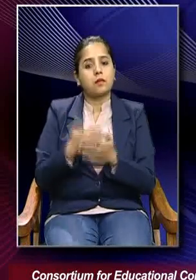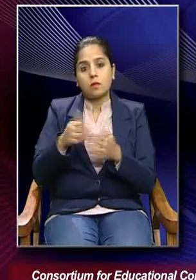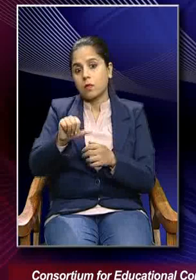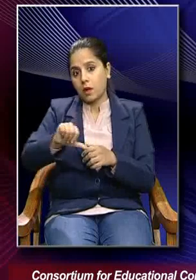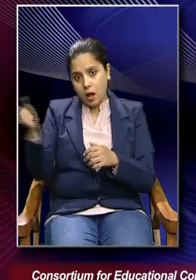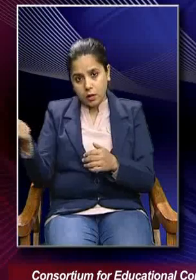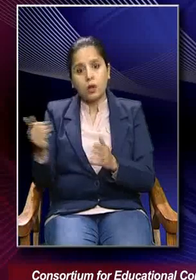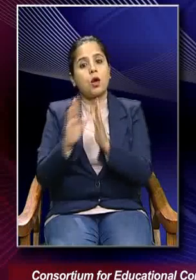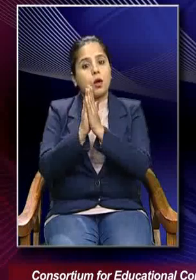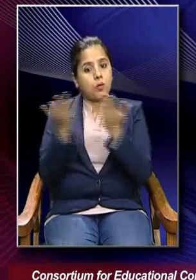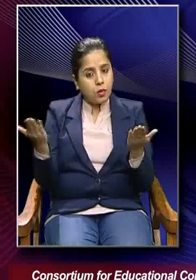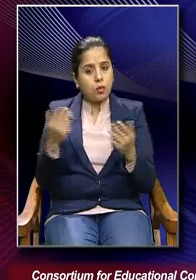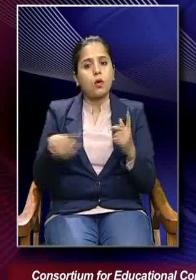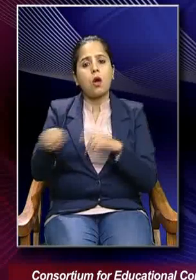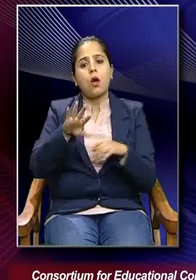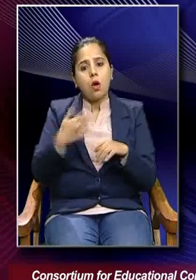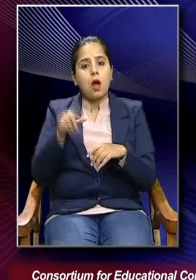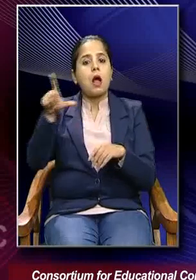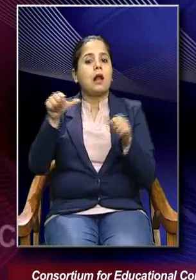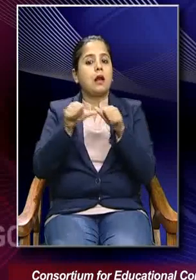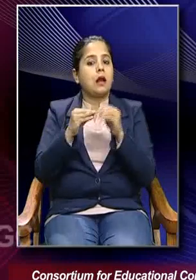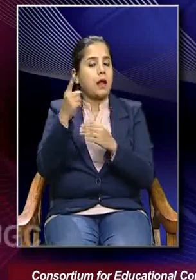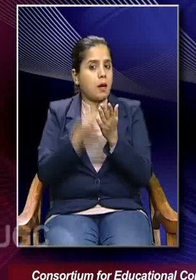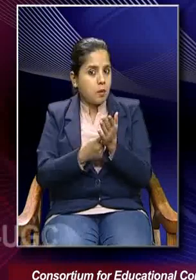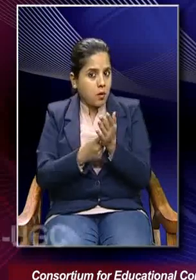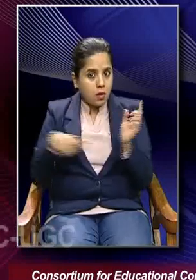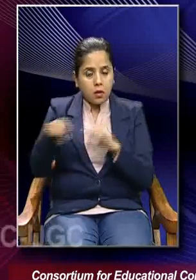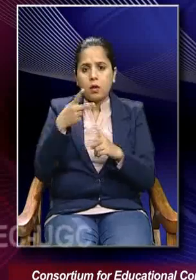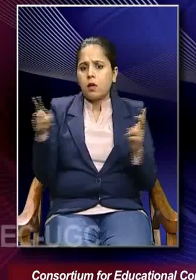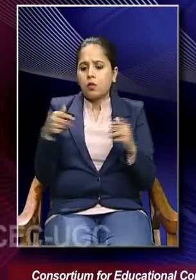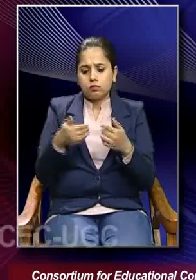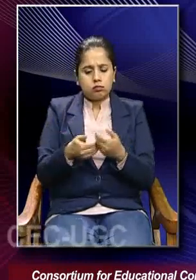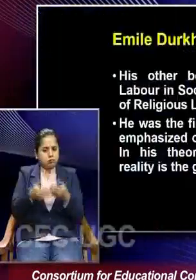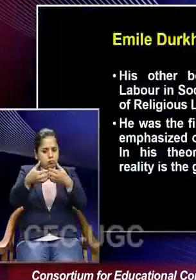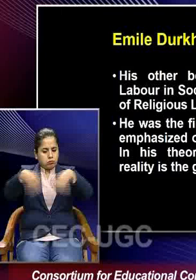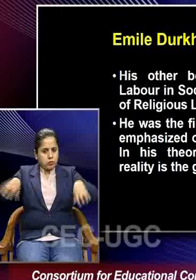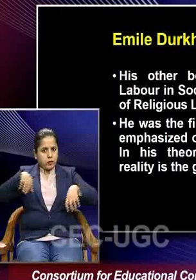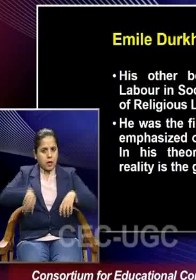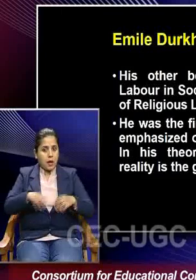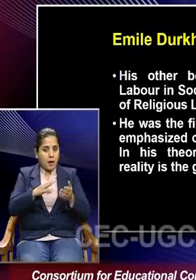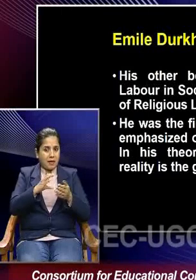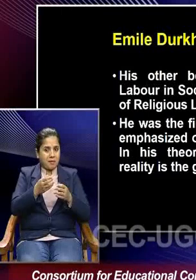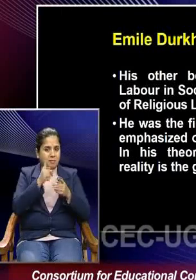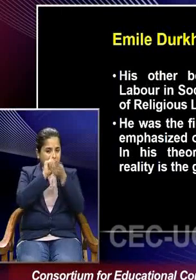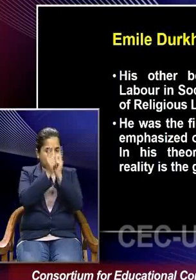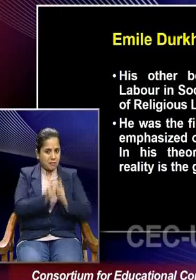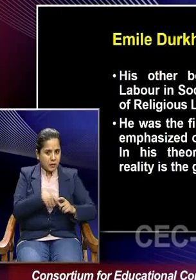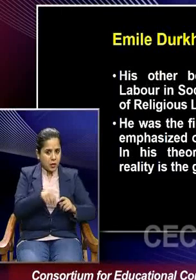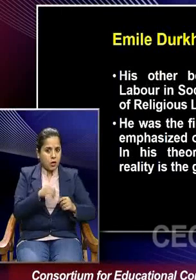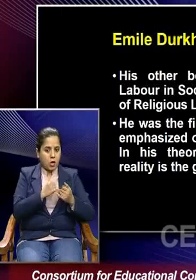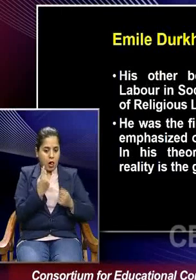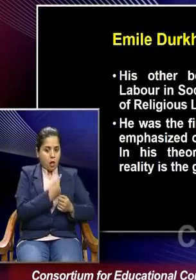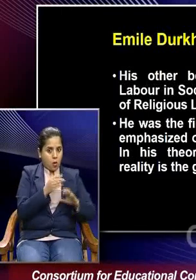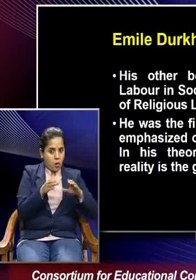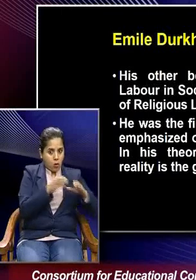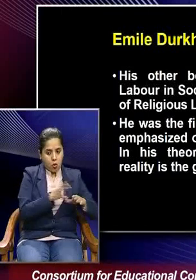book, Division of Labor, he will talk about shift from mechanical solidarity to organic